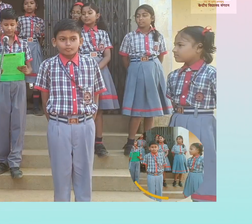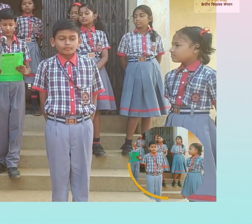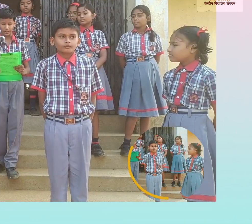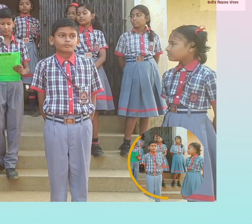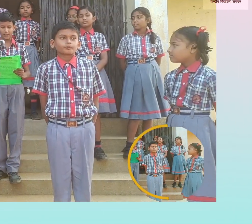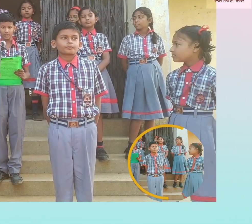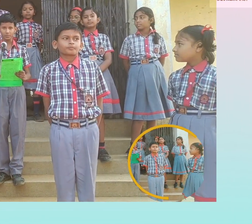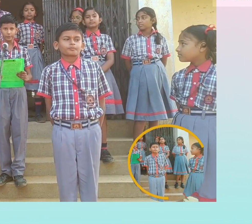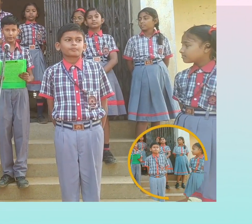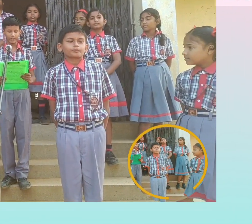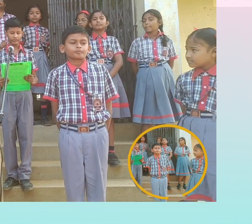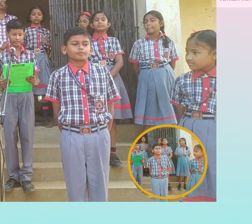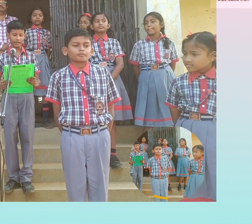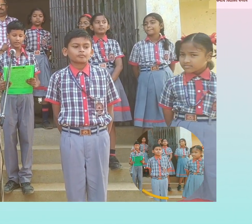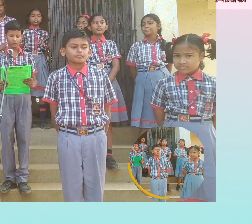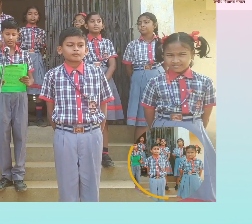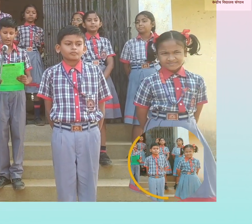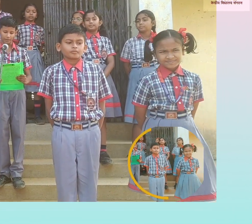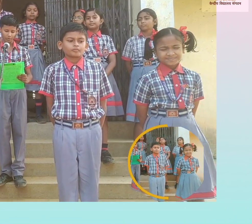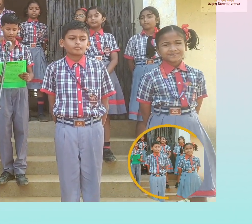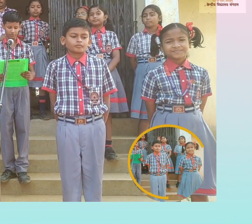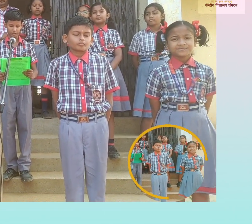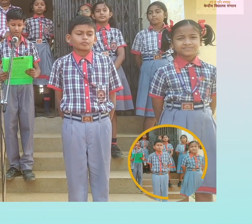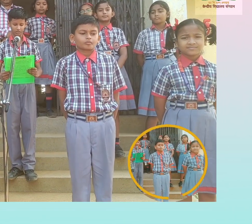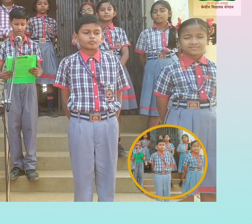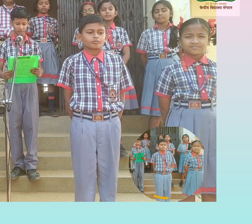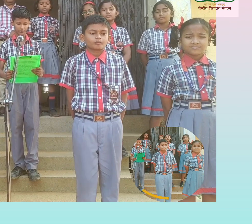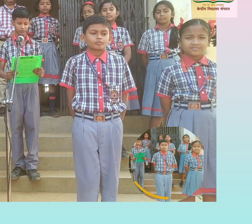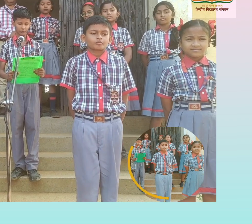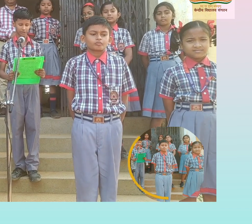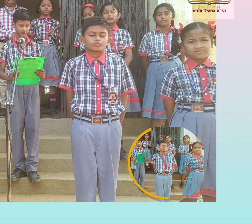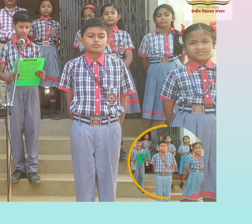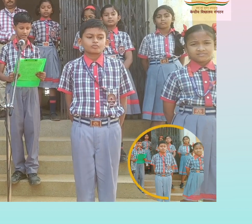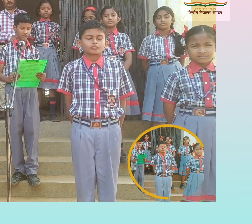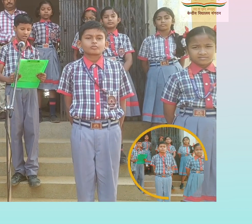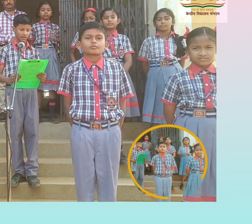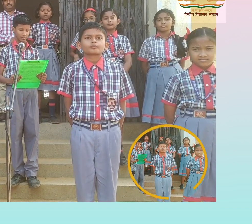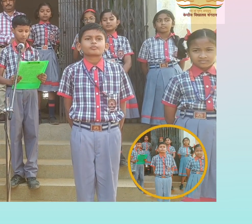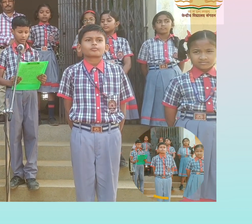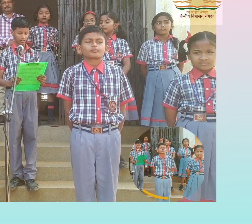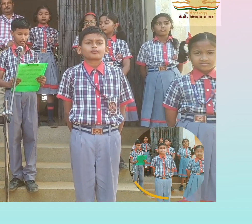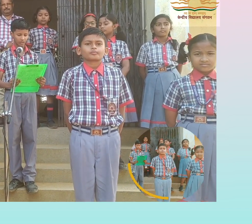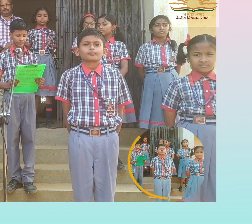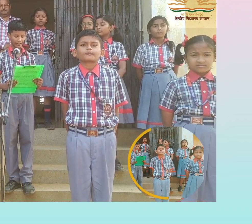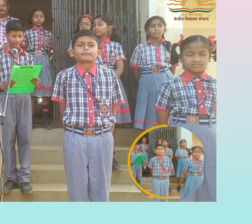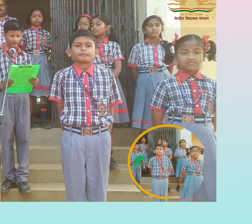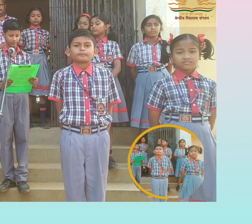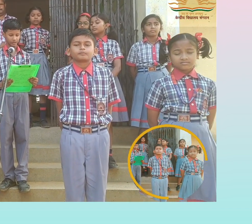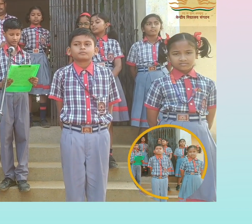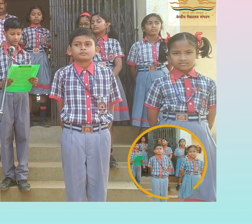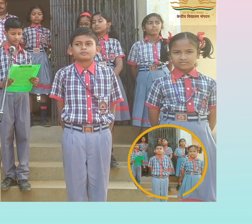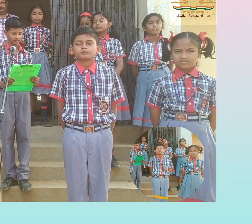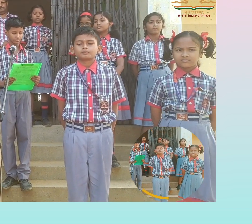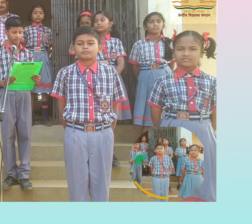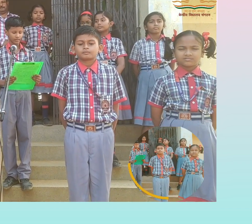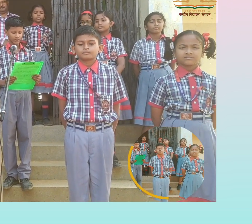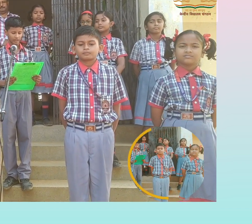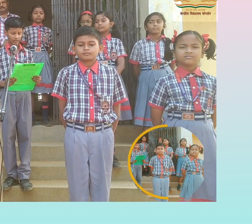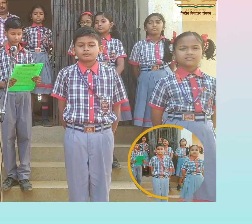Good morning everyone. My name is Priyan Sinha and today I am going to share some information about the Indian Sign